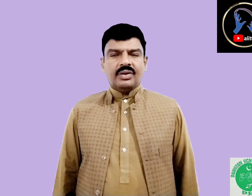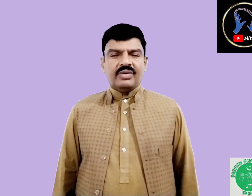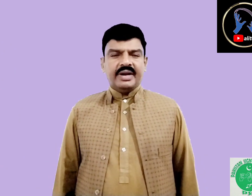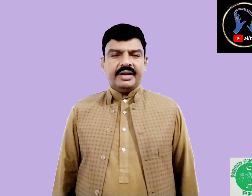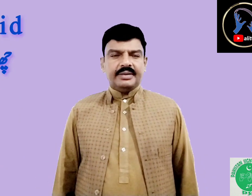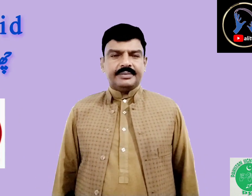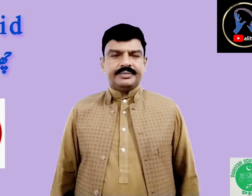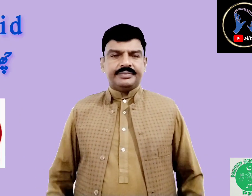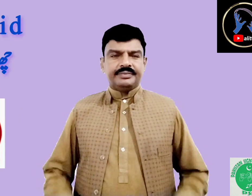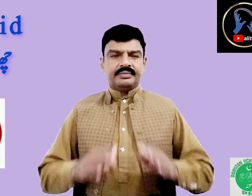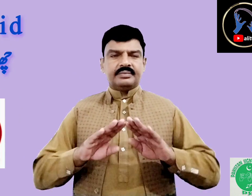avoid